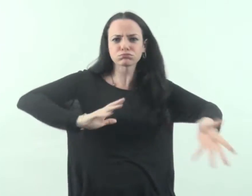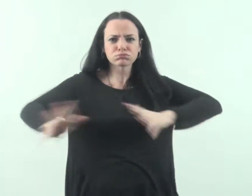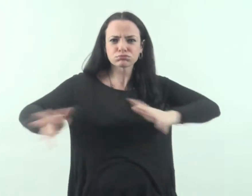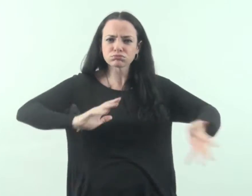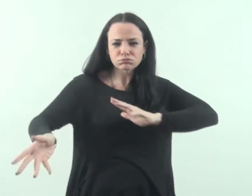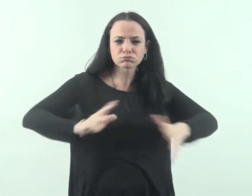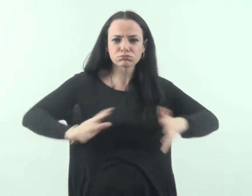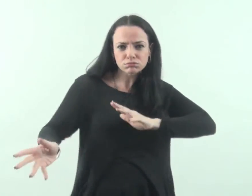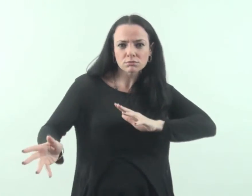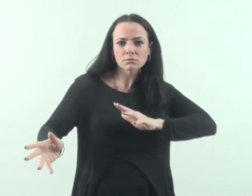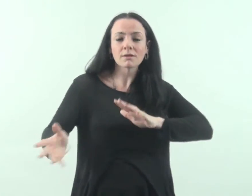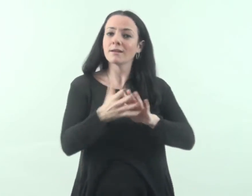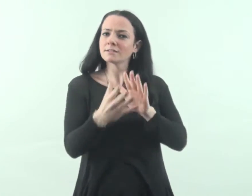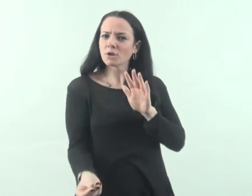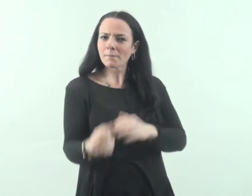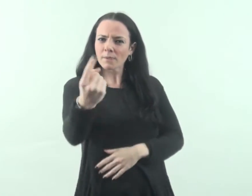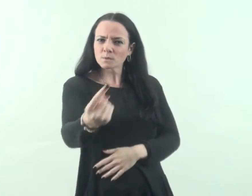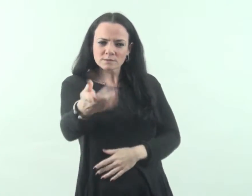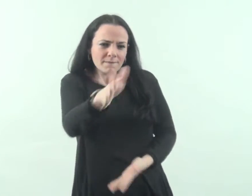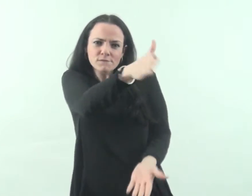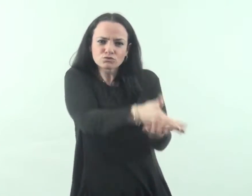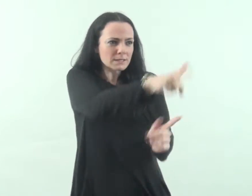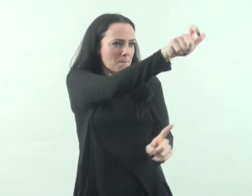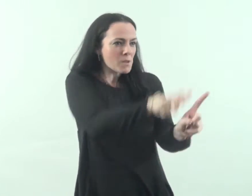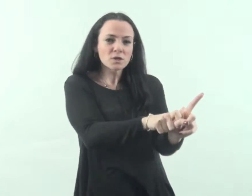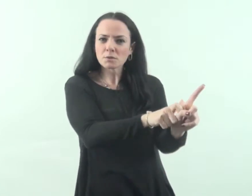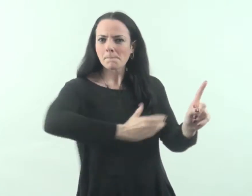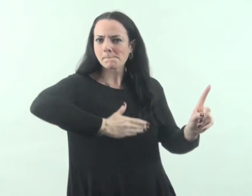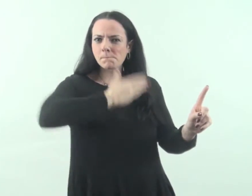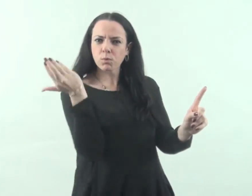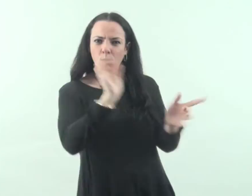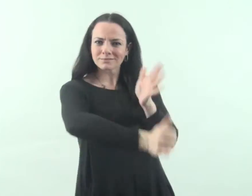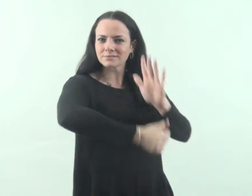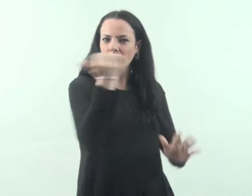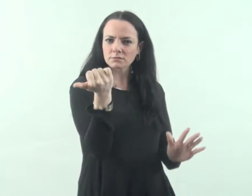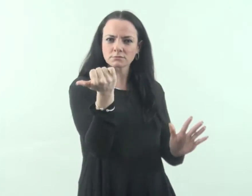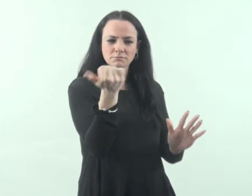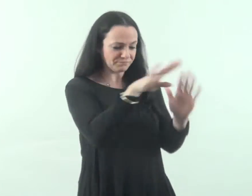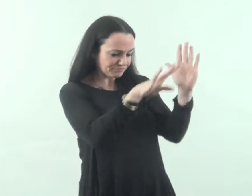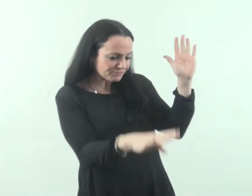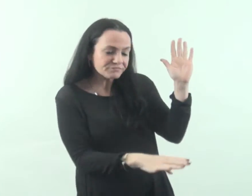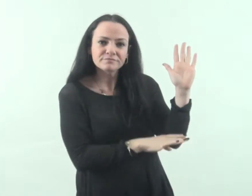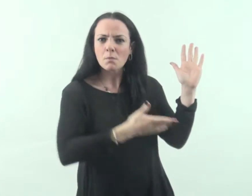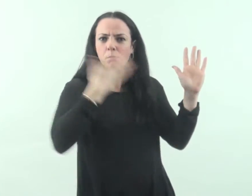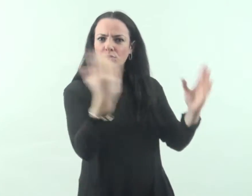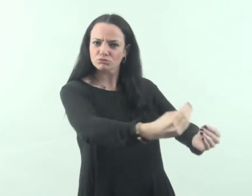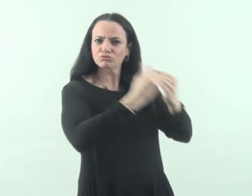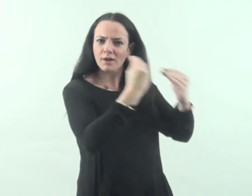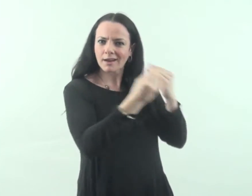fluent in sign language. For example, would you trust a person without any